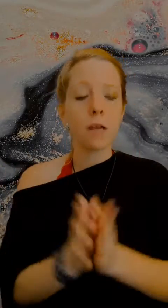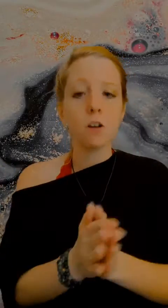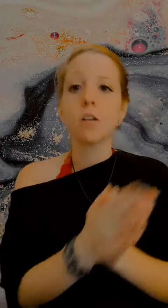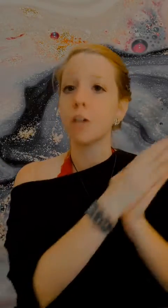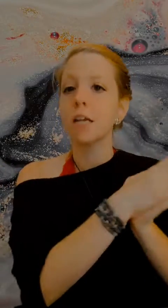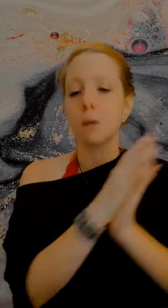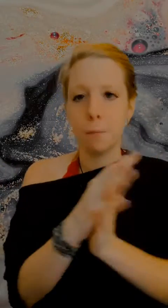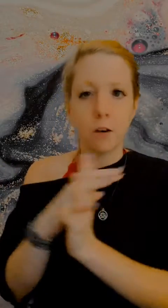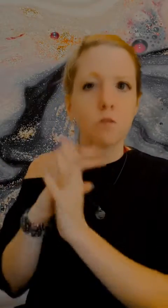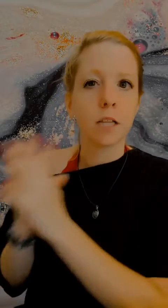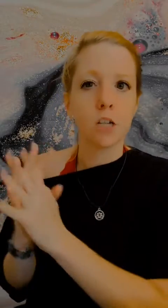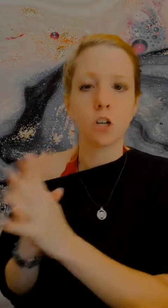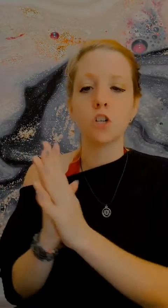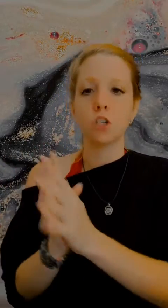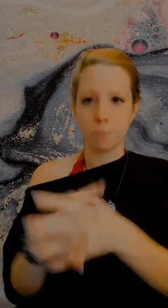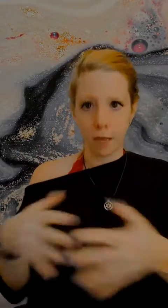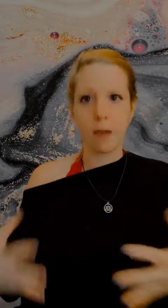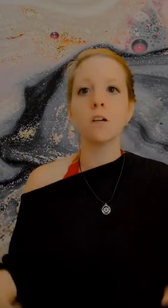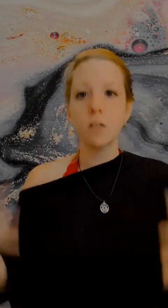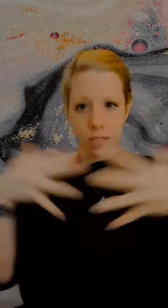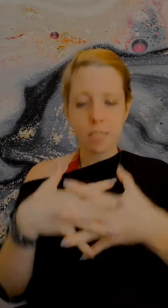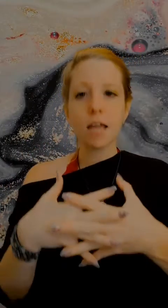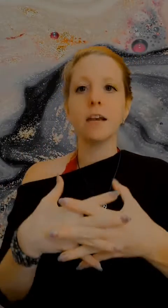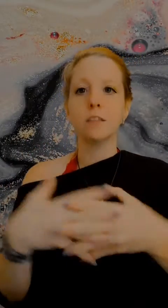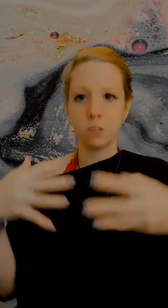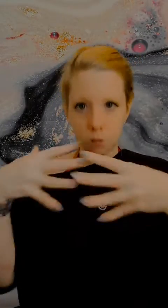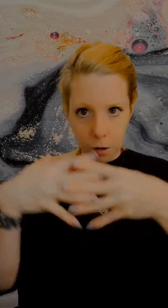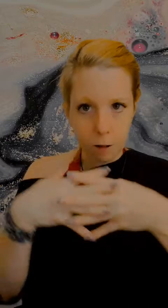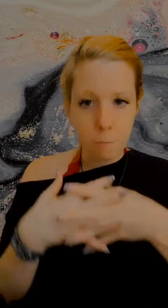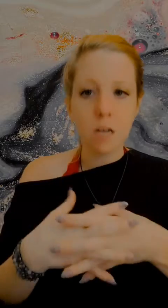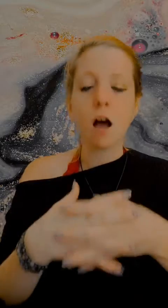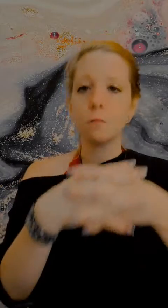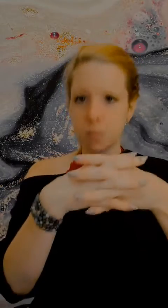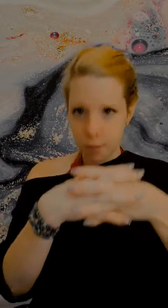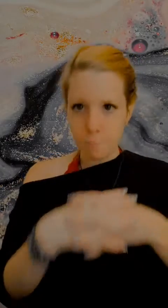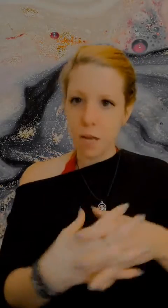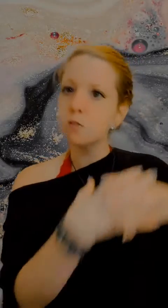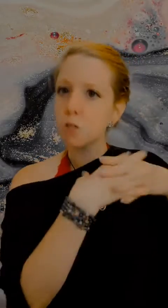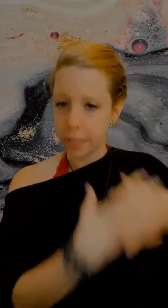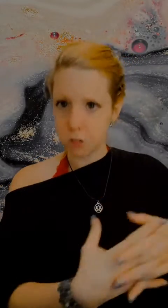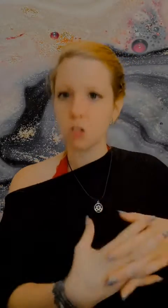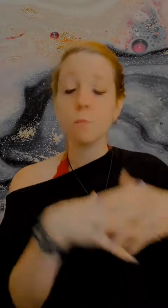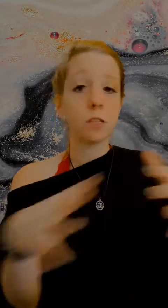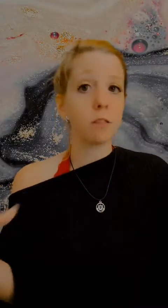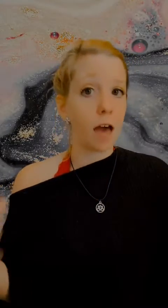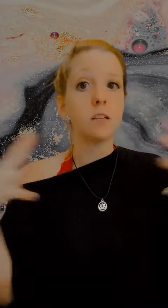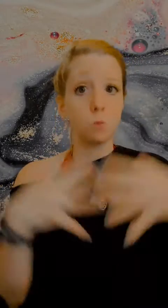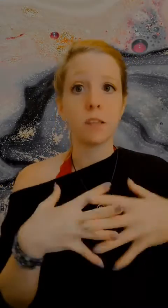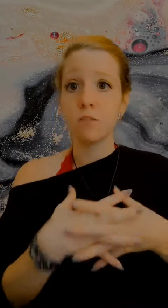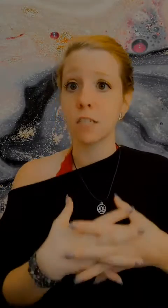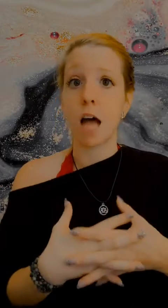married or in a committed relationship. They have decided that they're in a monogamous committed relationship, and so that is what they've